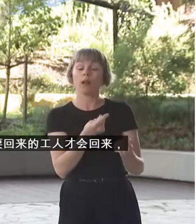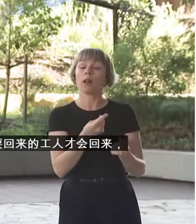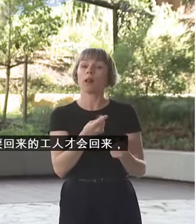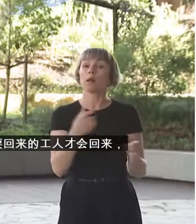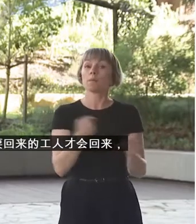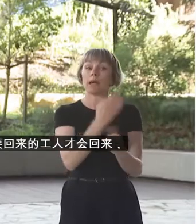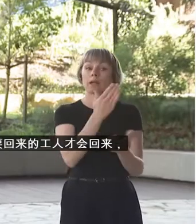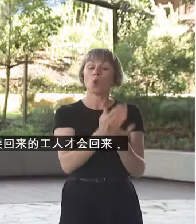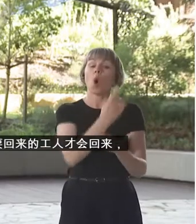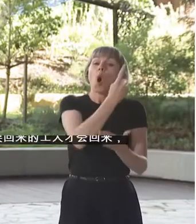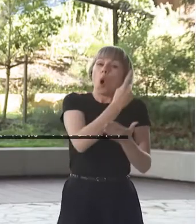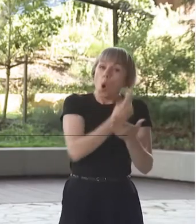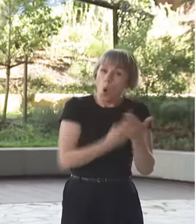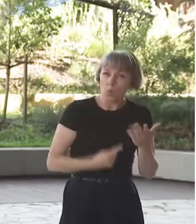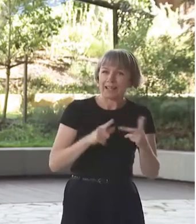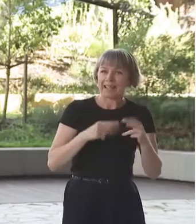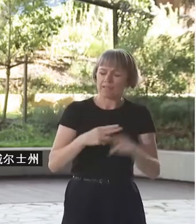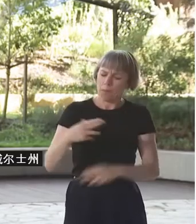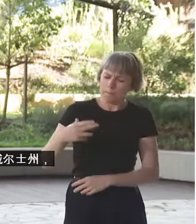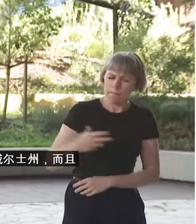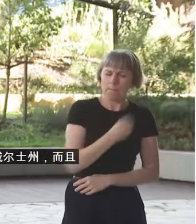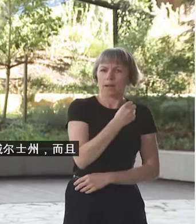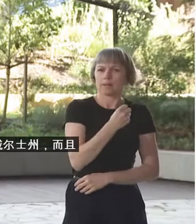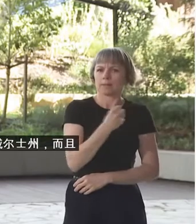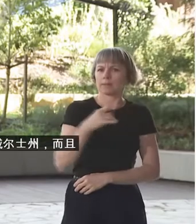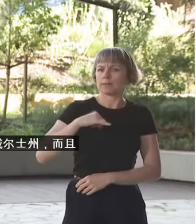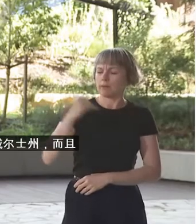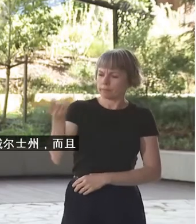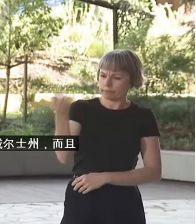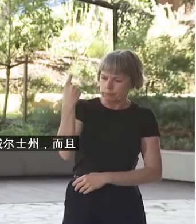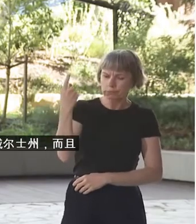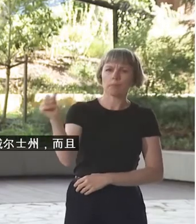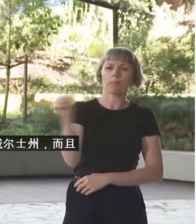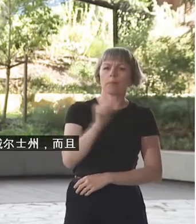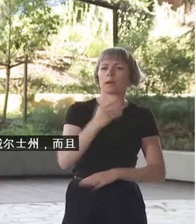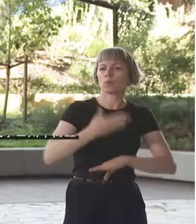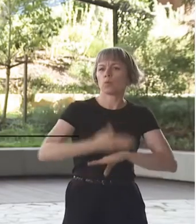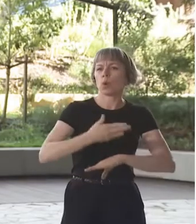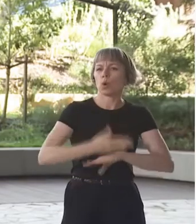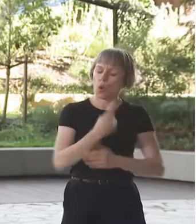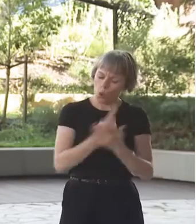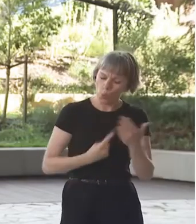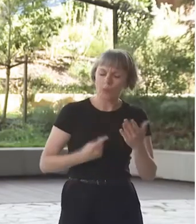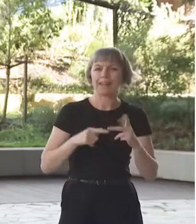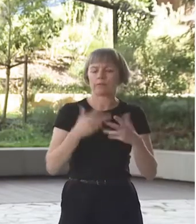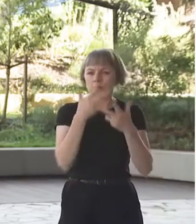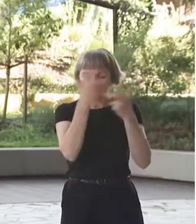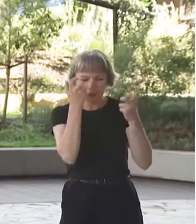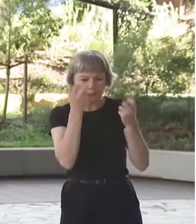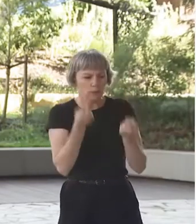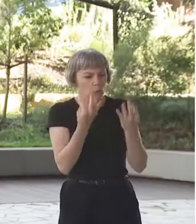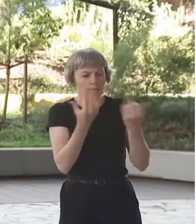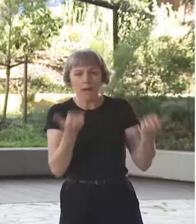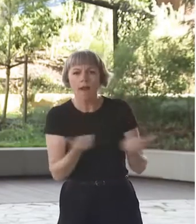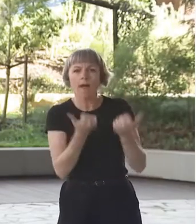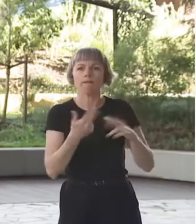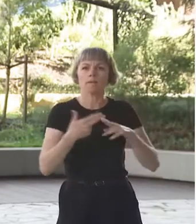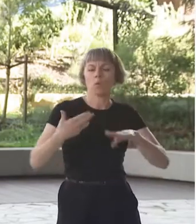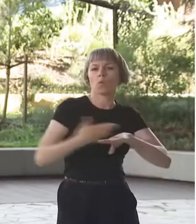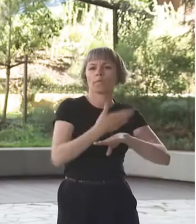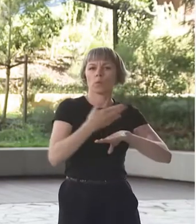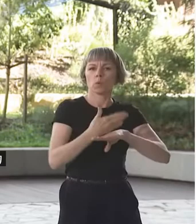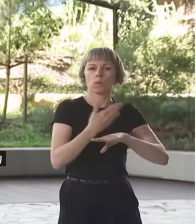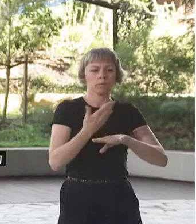circumstances come back. But as we're seeing, not just in New South Wales but around the country, there are certain areas which are essential for the